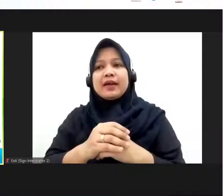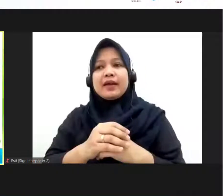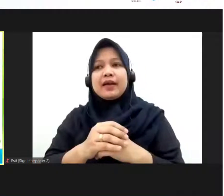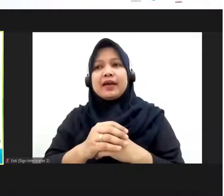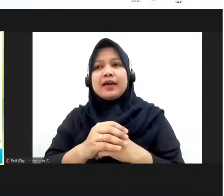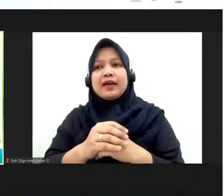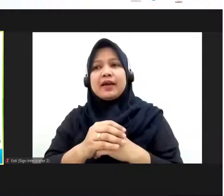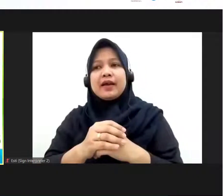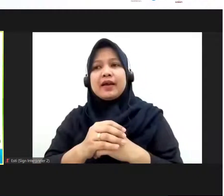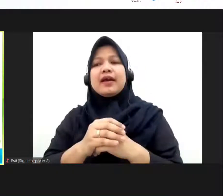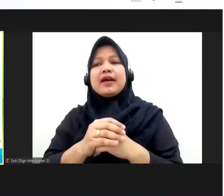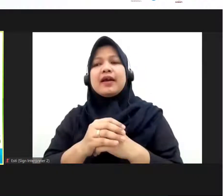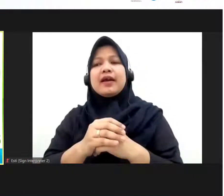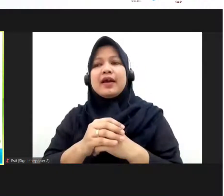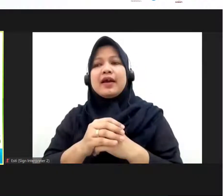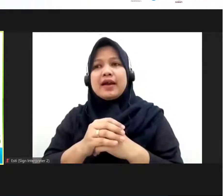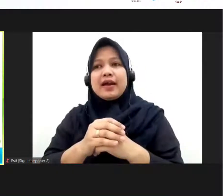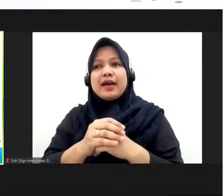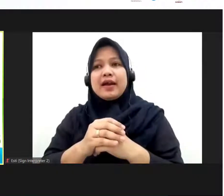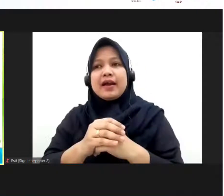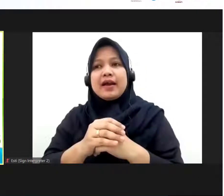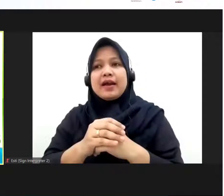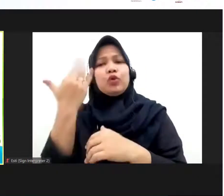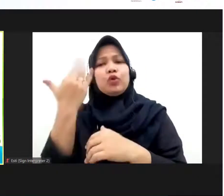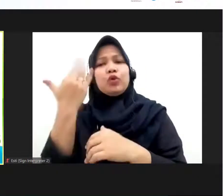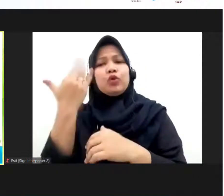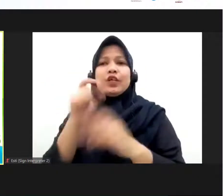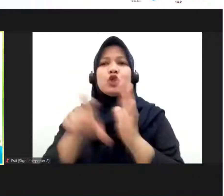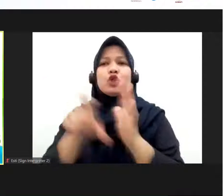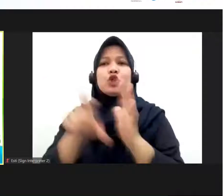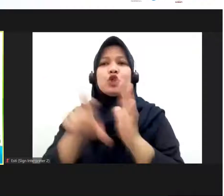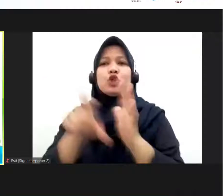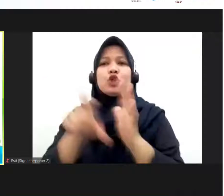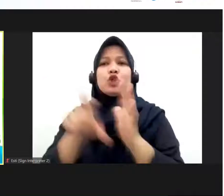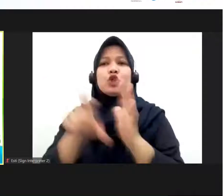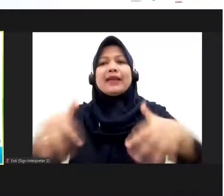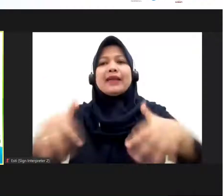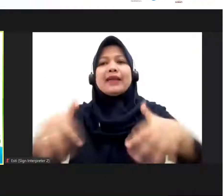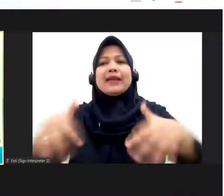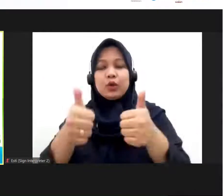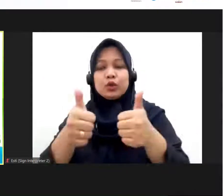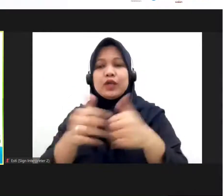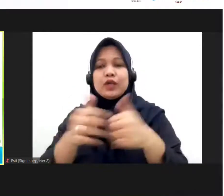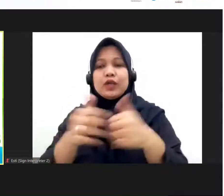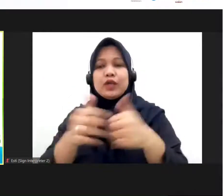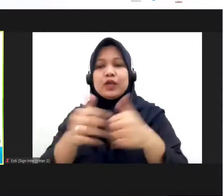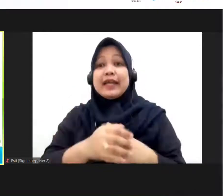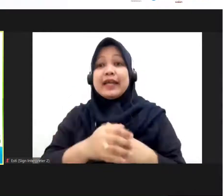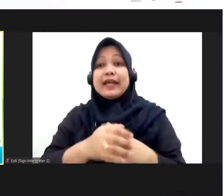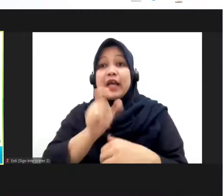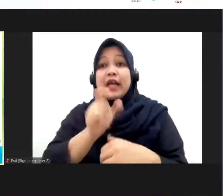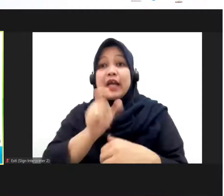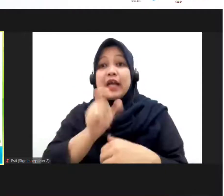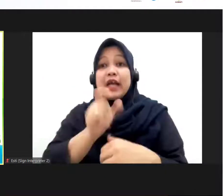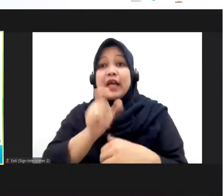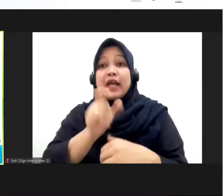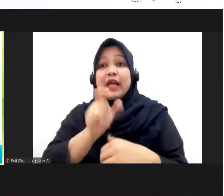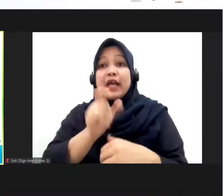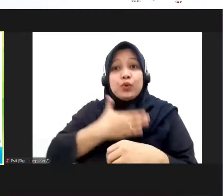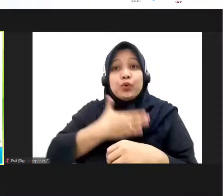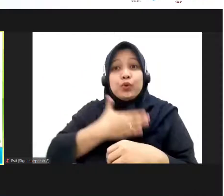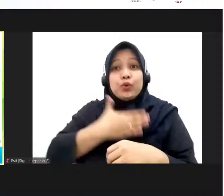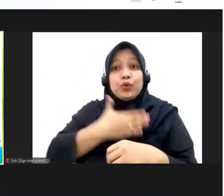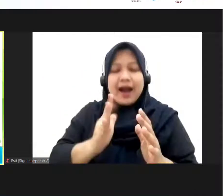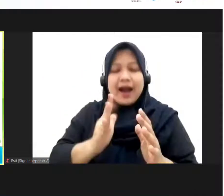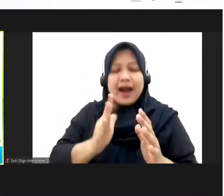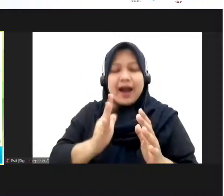So that's one good practice. So you start with what the local people have, and then you empower and strengthen